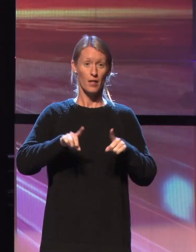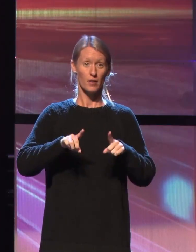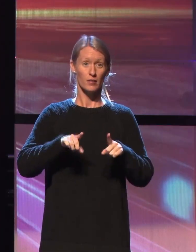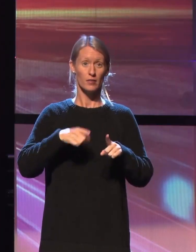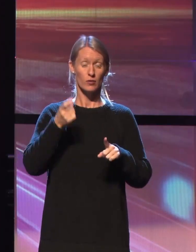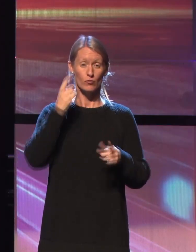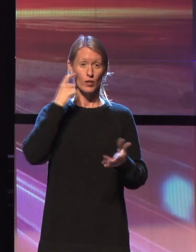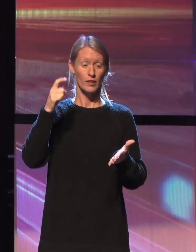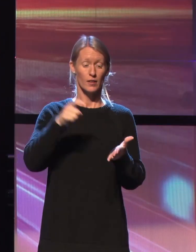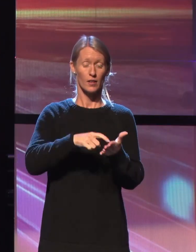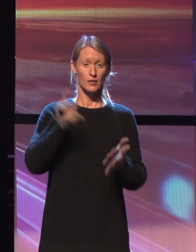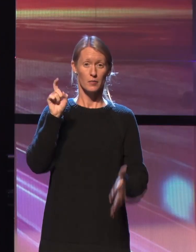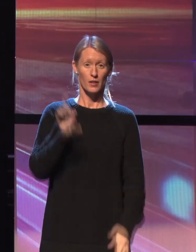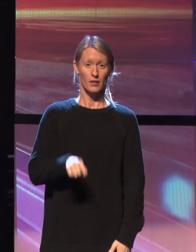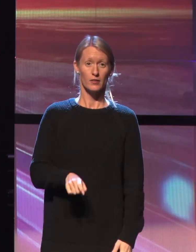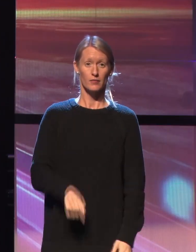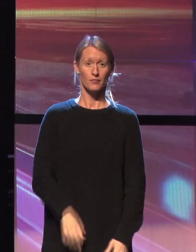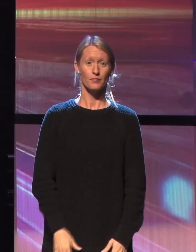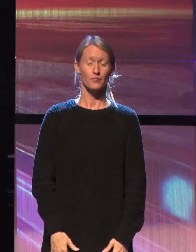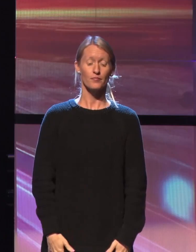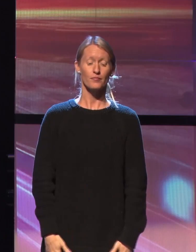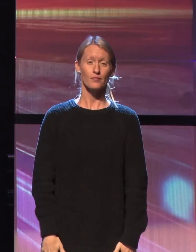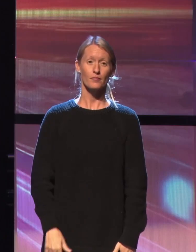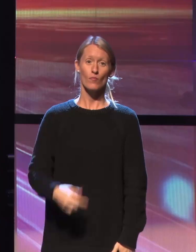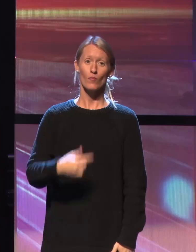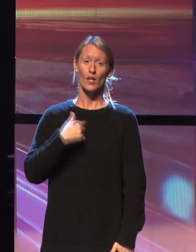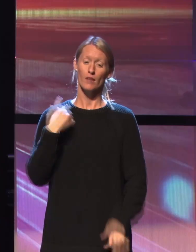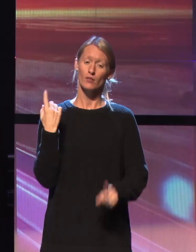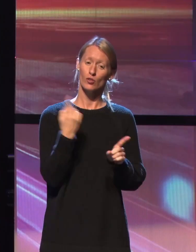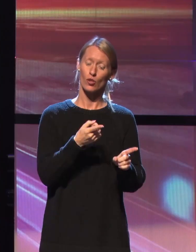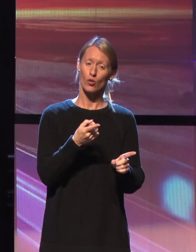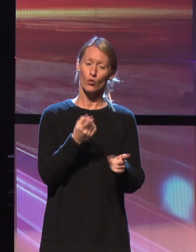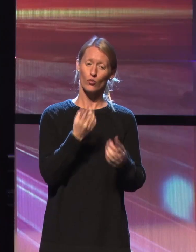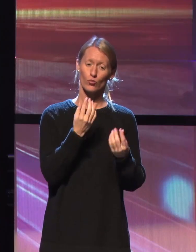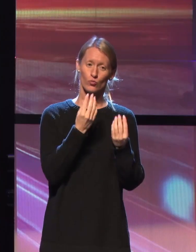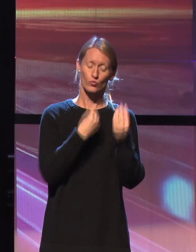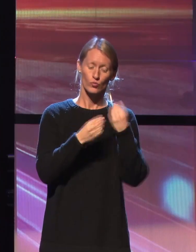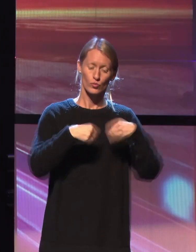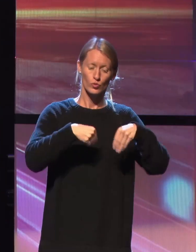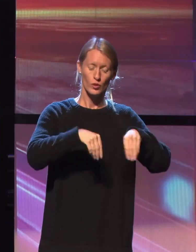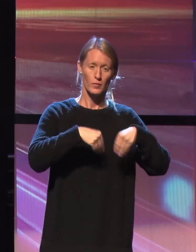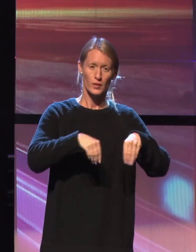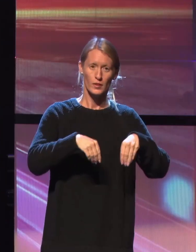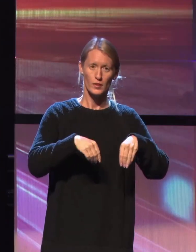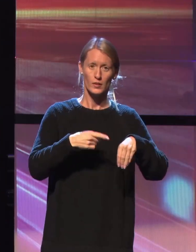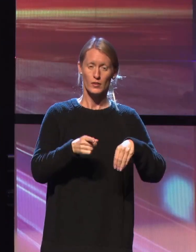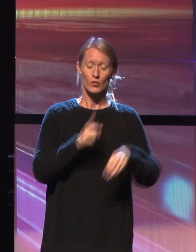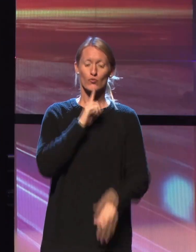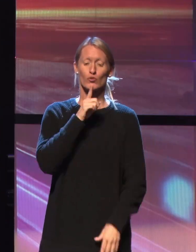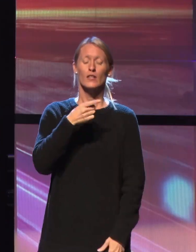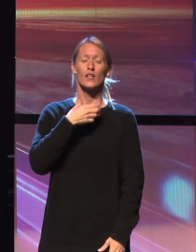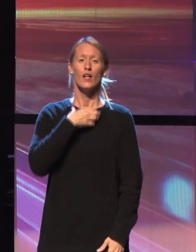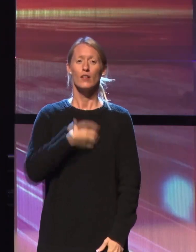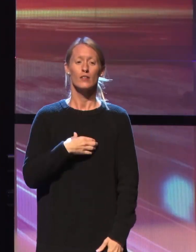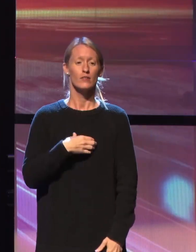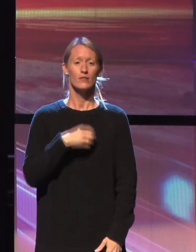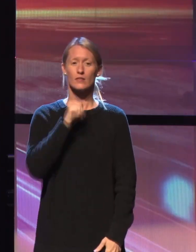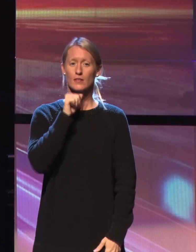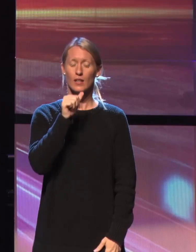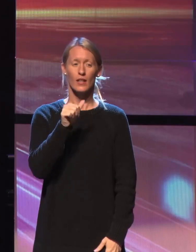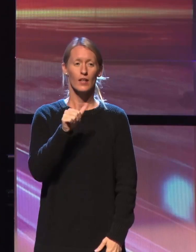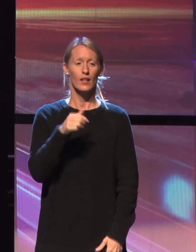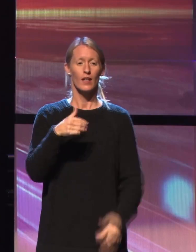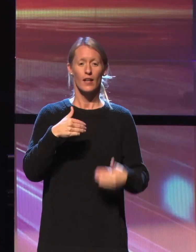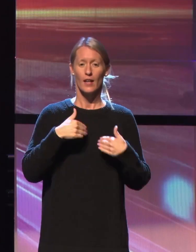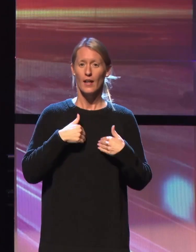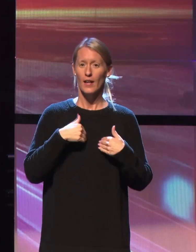recognize that what I have to do is go shopping with somebody who's really hungry and who doesn't have the means, who's